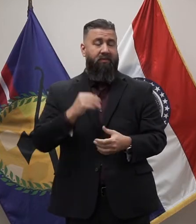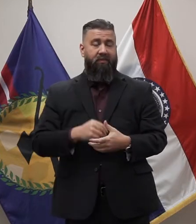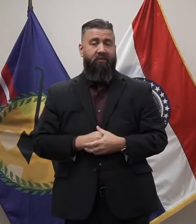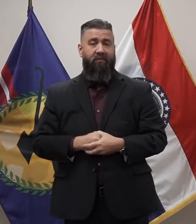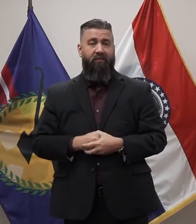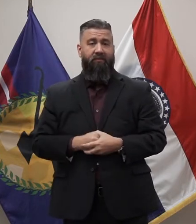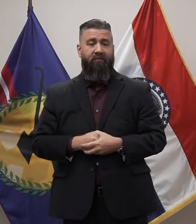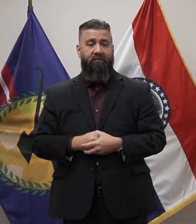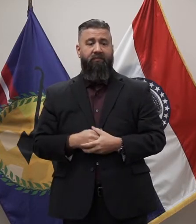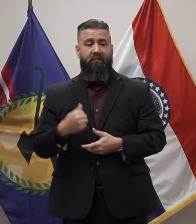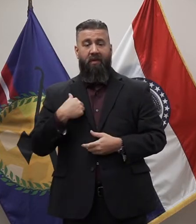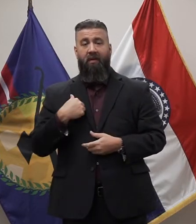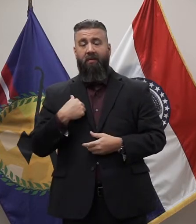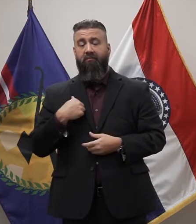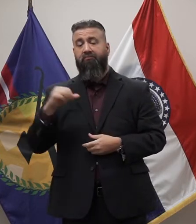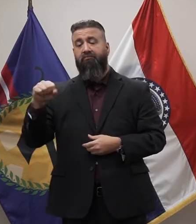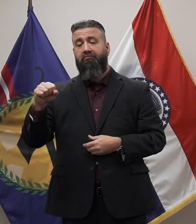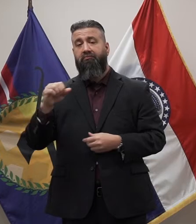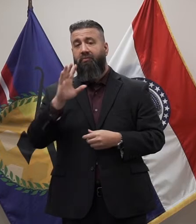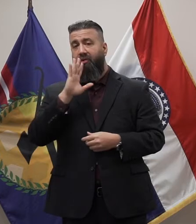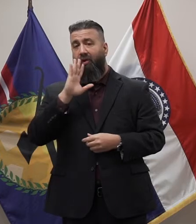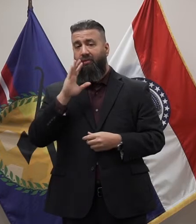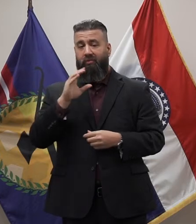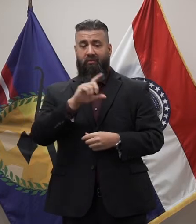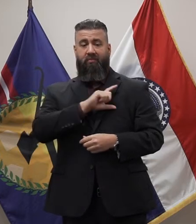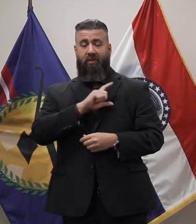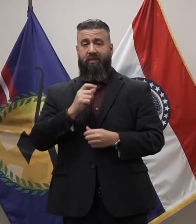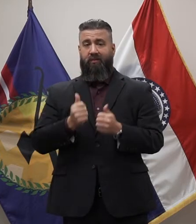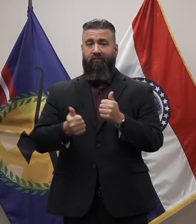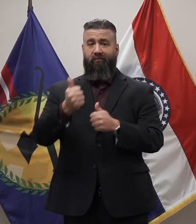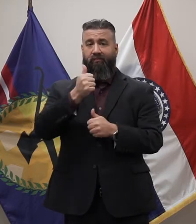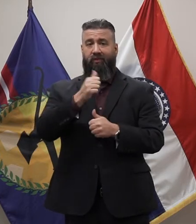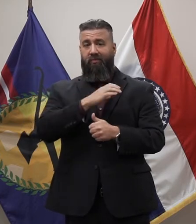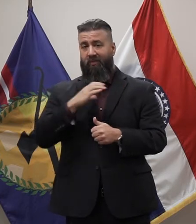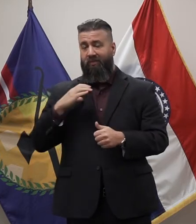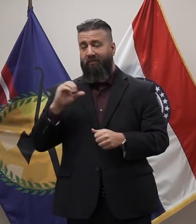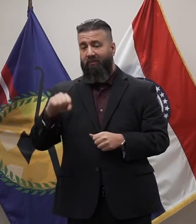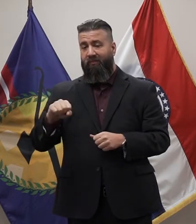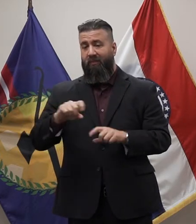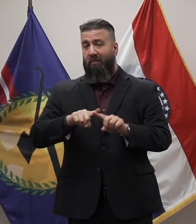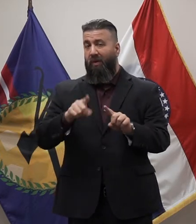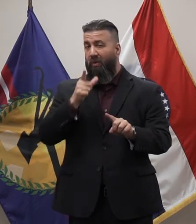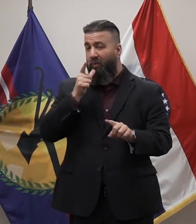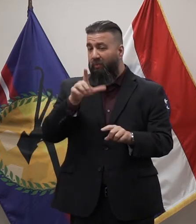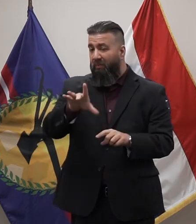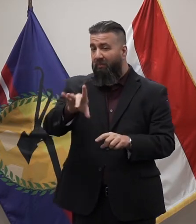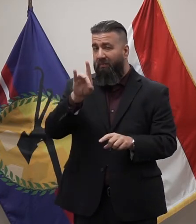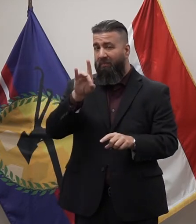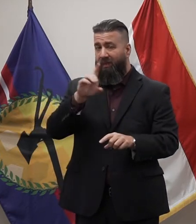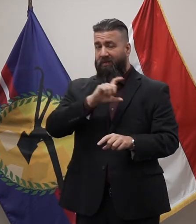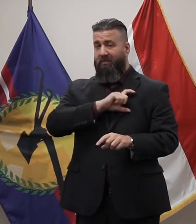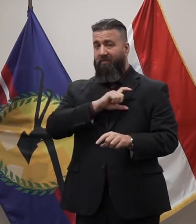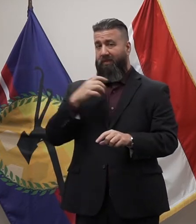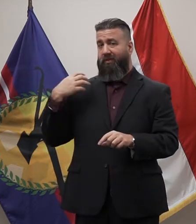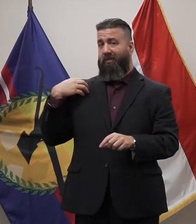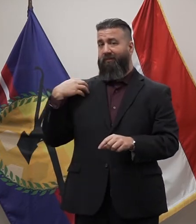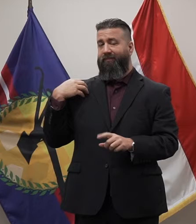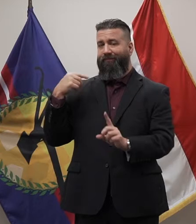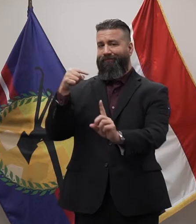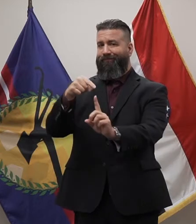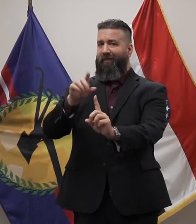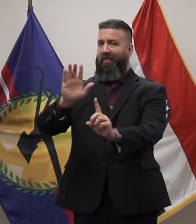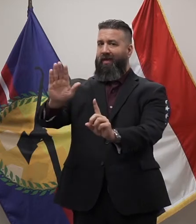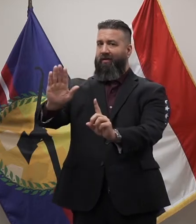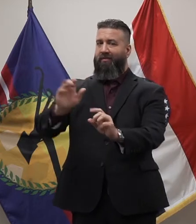department. I do talk to the police commissioners, but the choice of the police chief or the management of the police department is